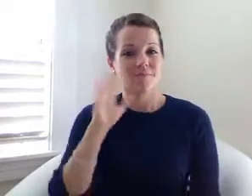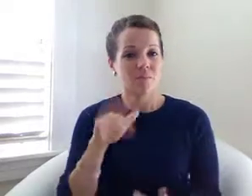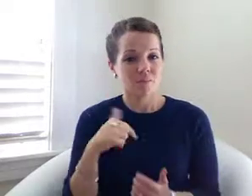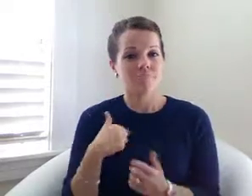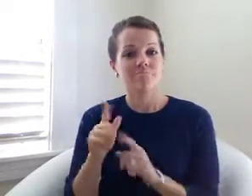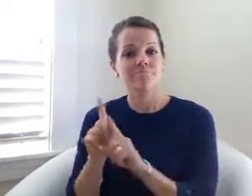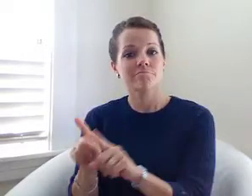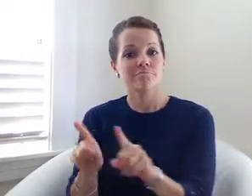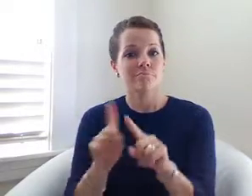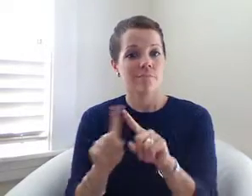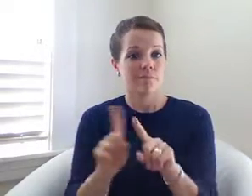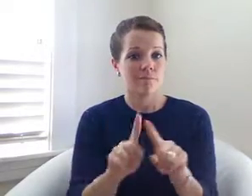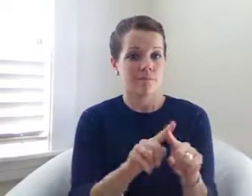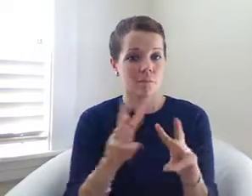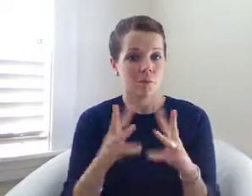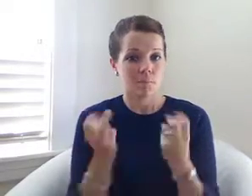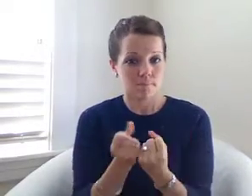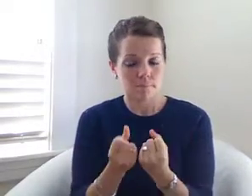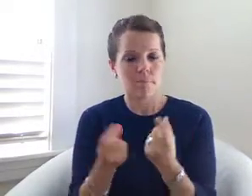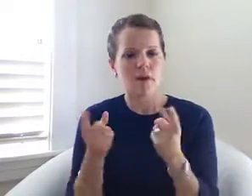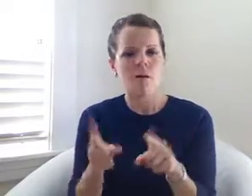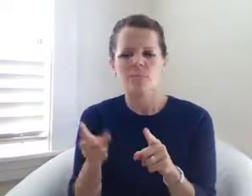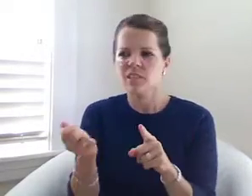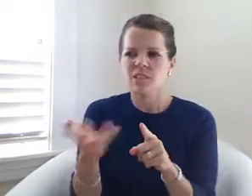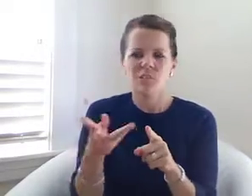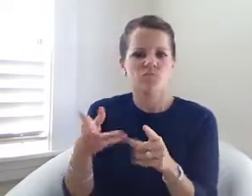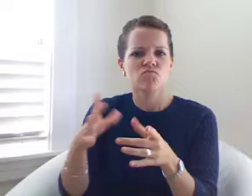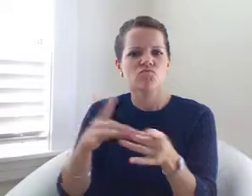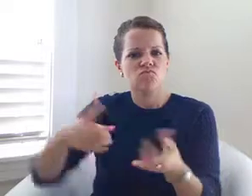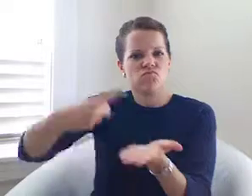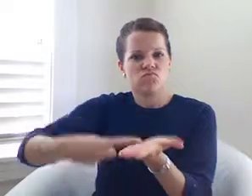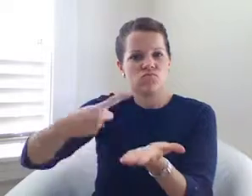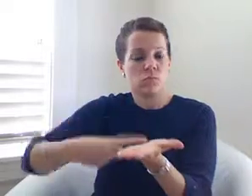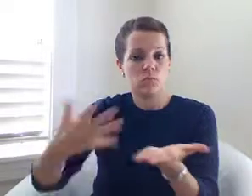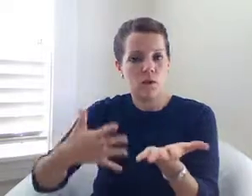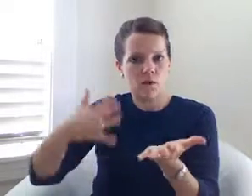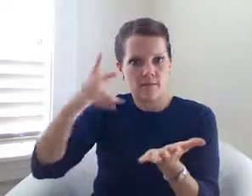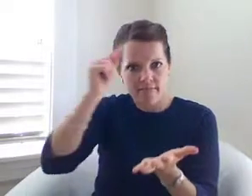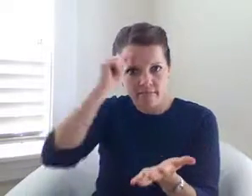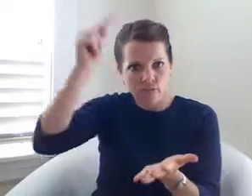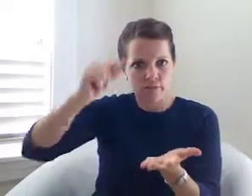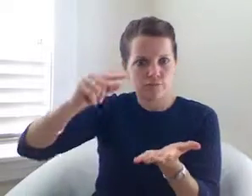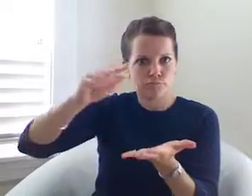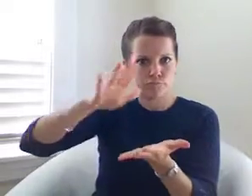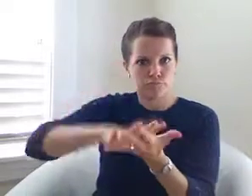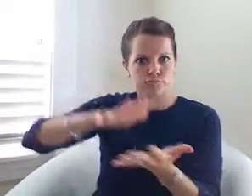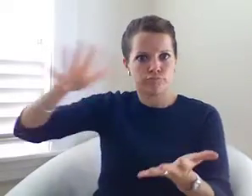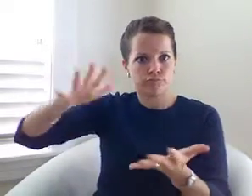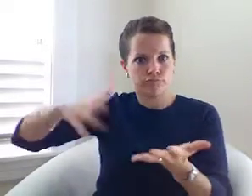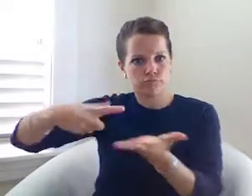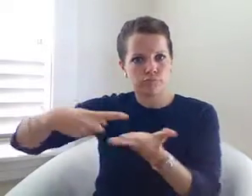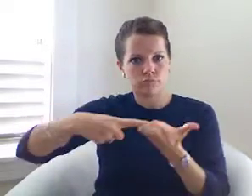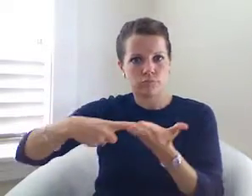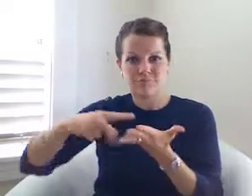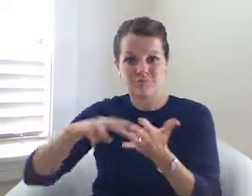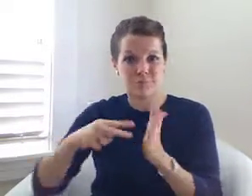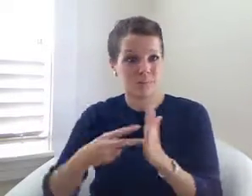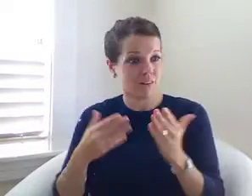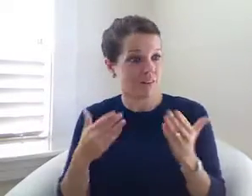Several of the workshops I attended while at the symposium were presented on a theoretical level, requiring further analysis and dialogue with colleagues to